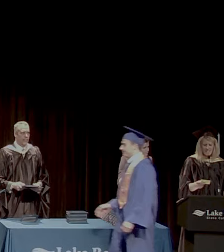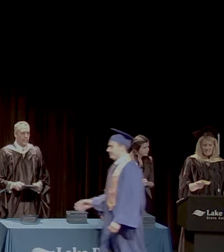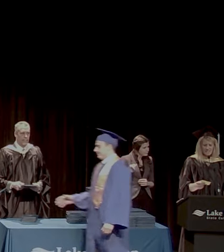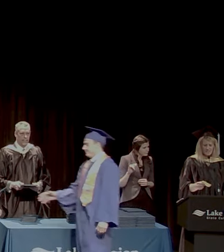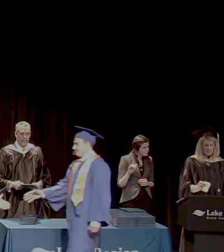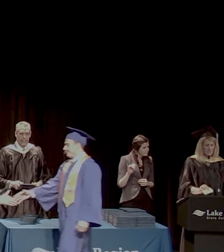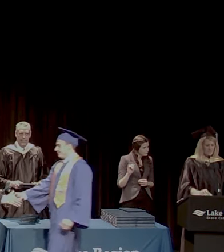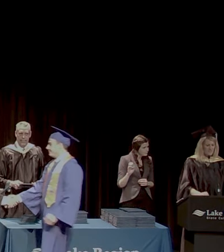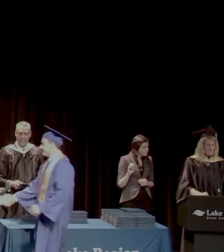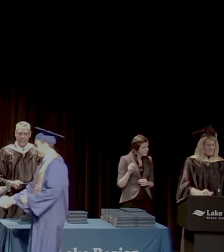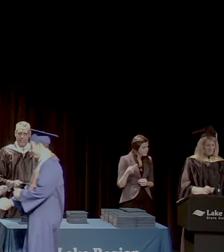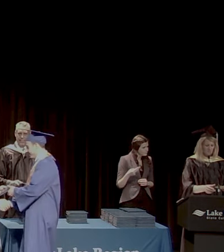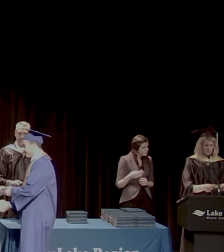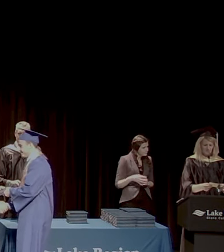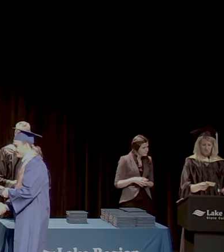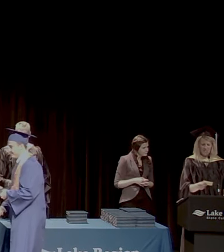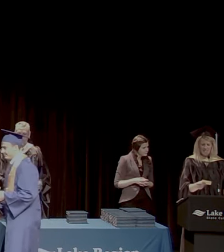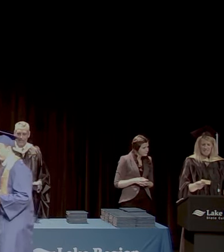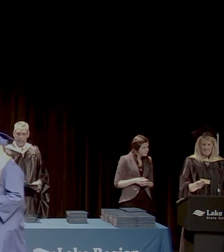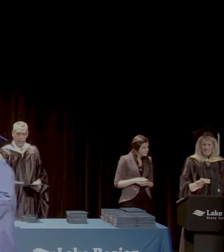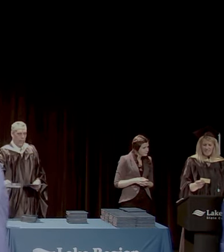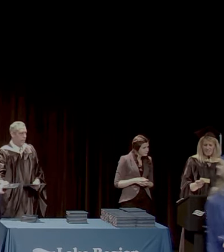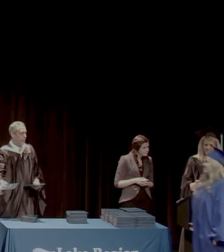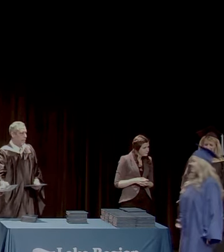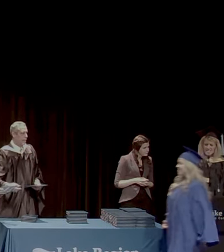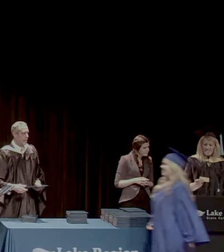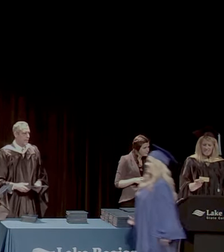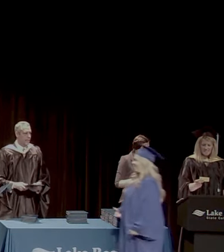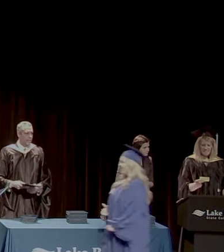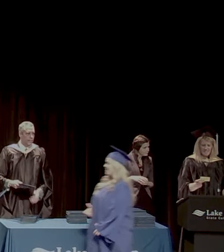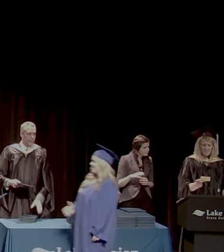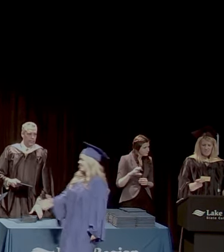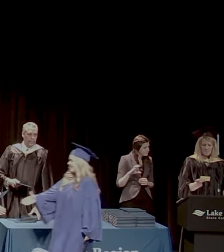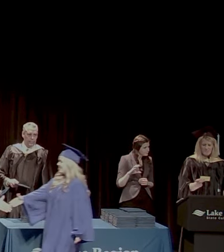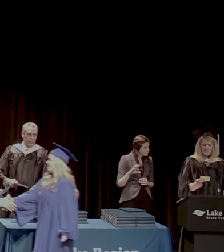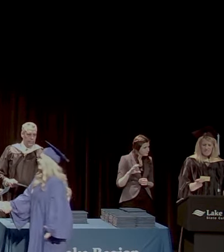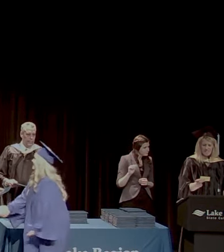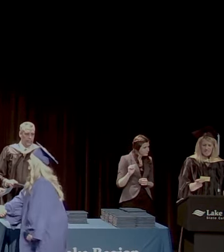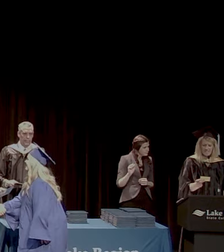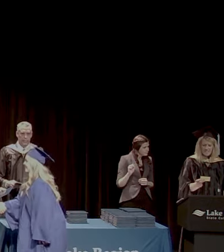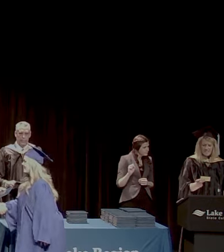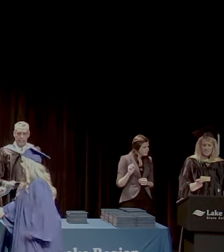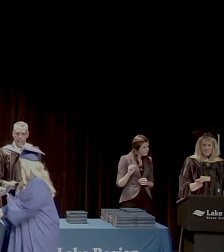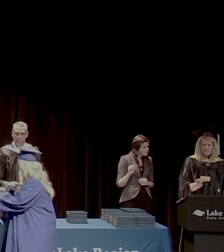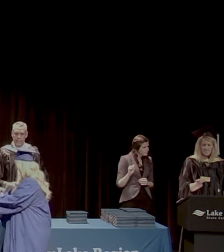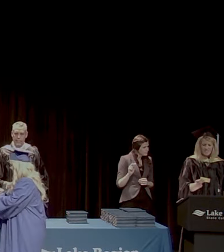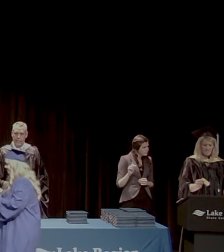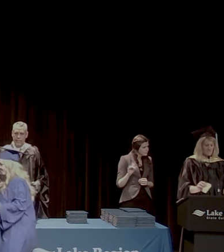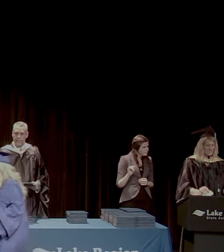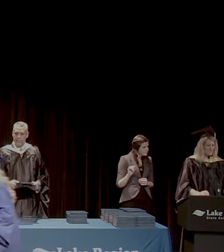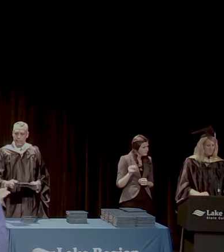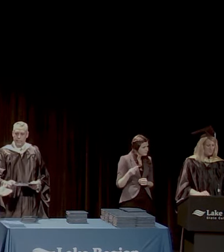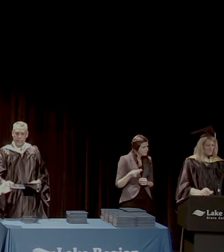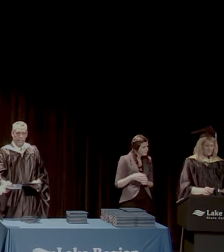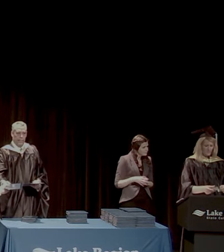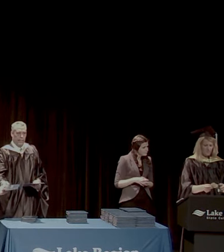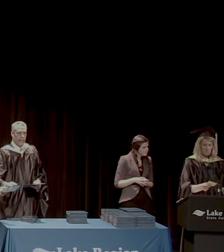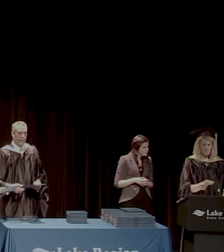Associate in Science, Liberal Arts. Cassandra Kitala, Associate in Applied Science, Associate Degree Nurse.